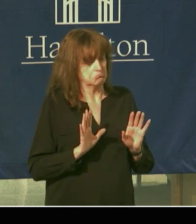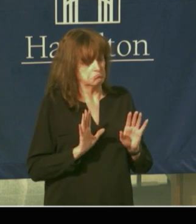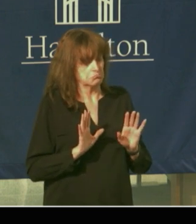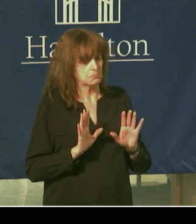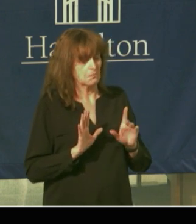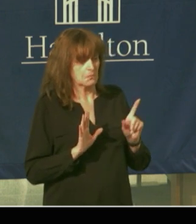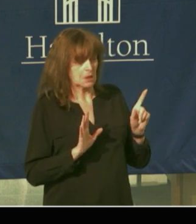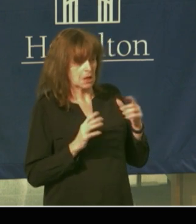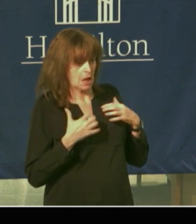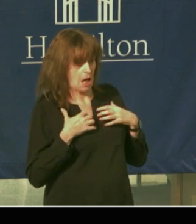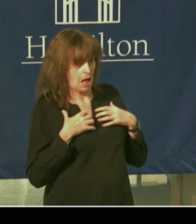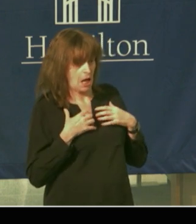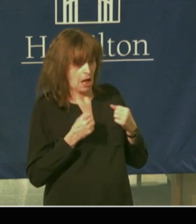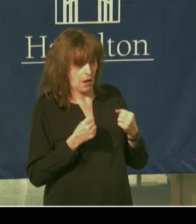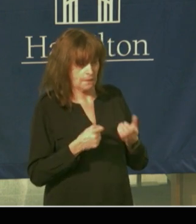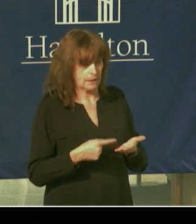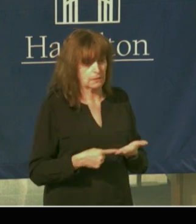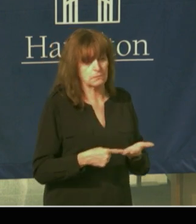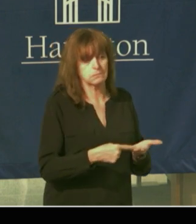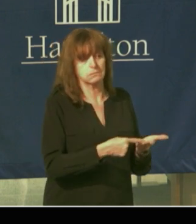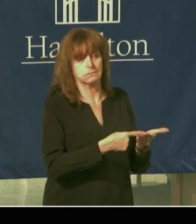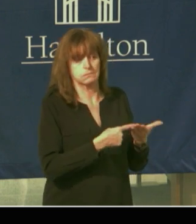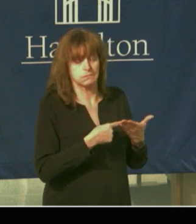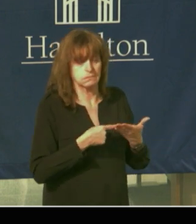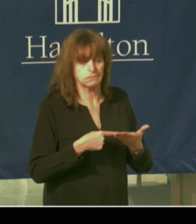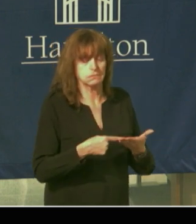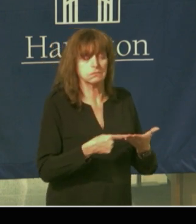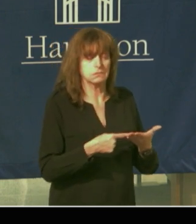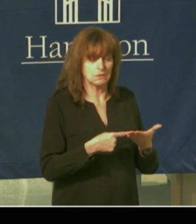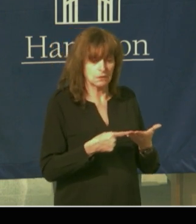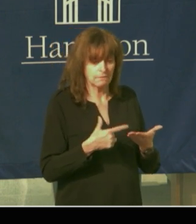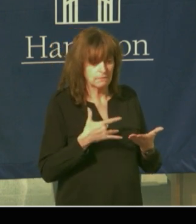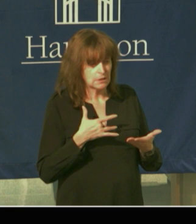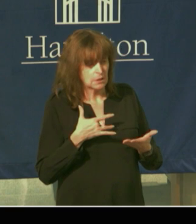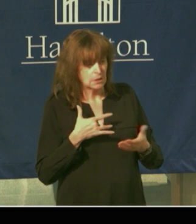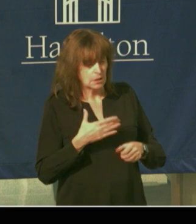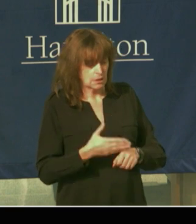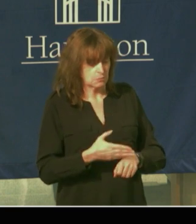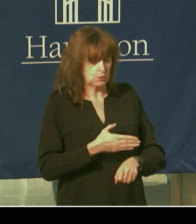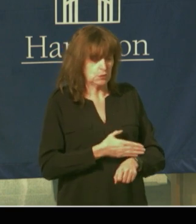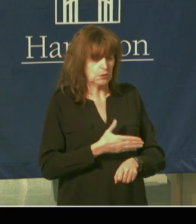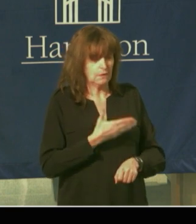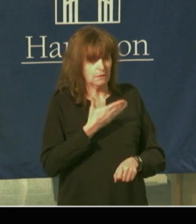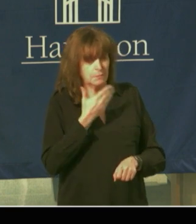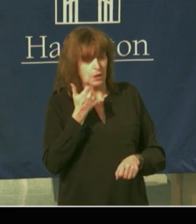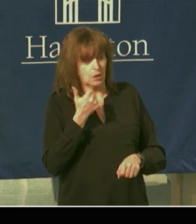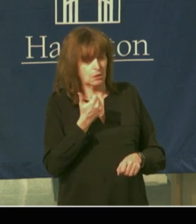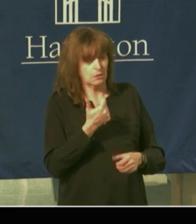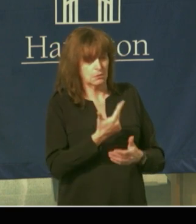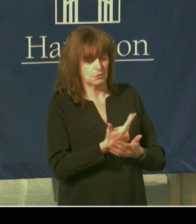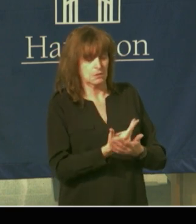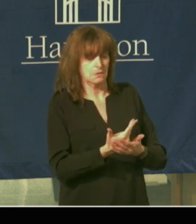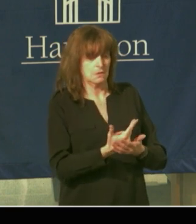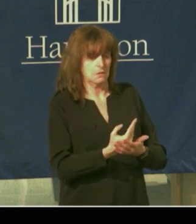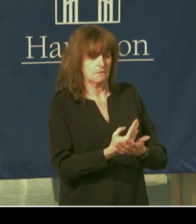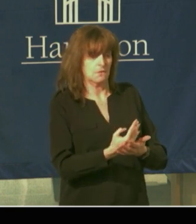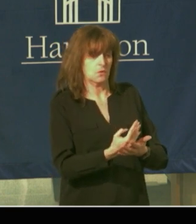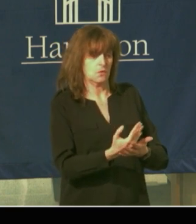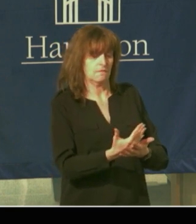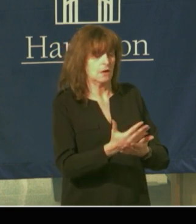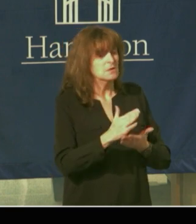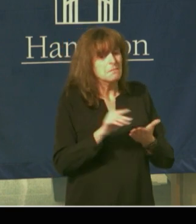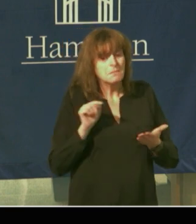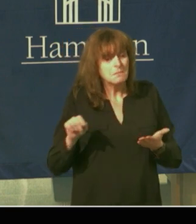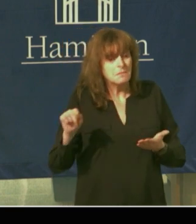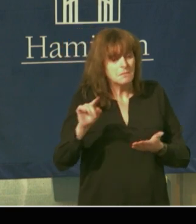some situation that's better in 2 or 3 weeks, it might be 4 to 6 weeks. I've heard 8 weeks, I've heard longer. So